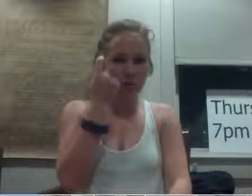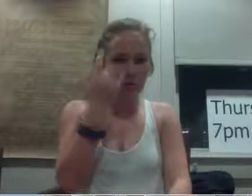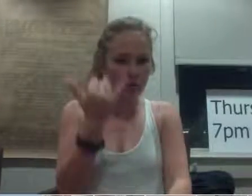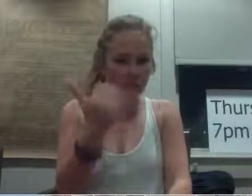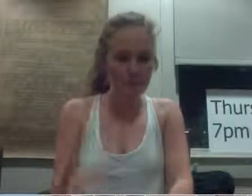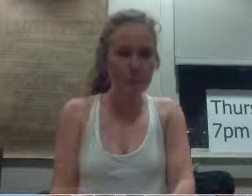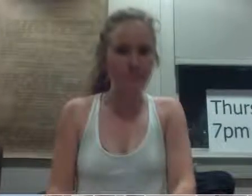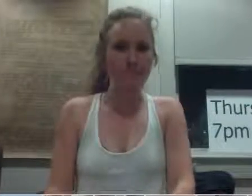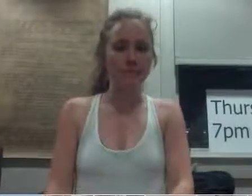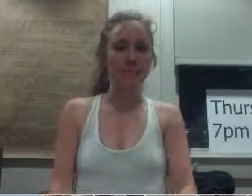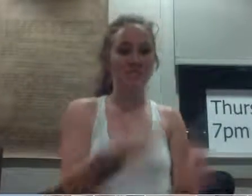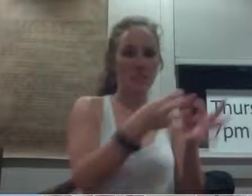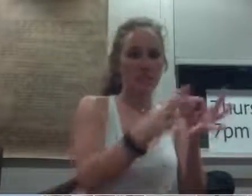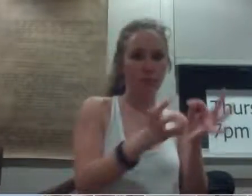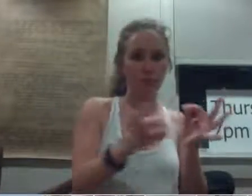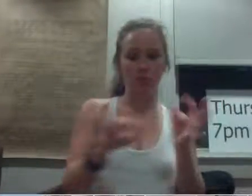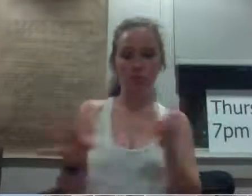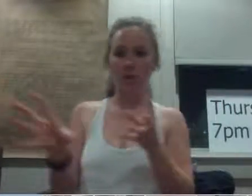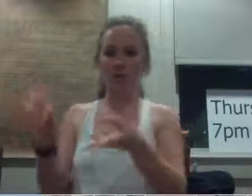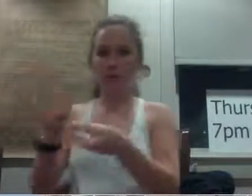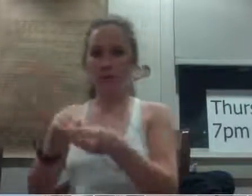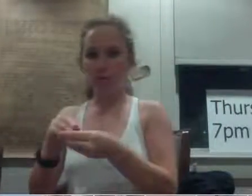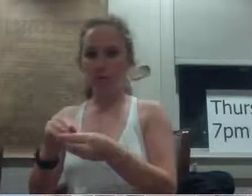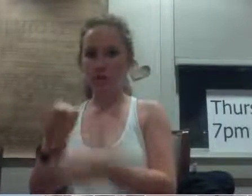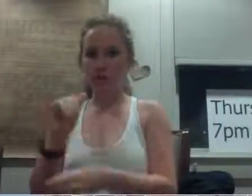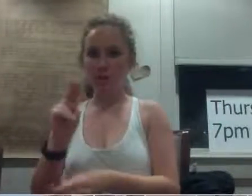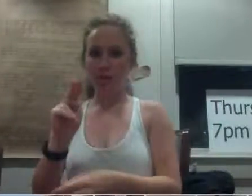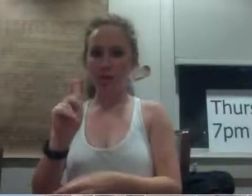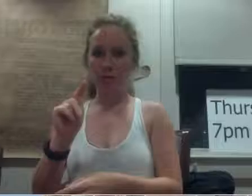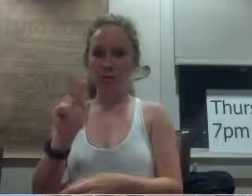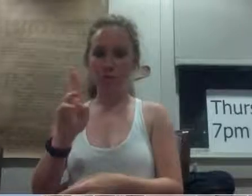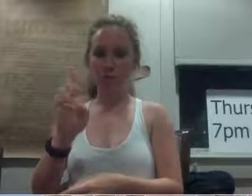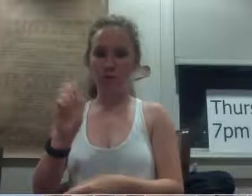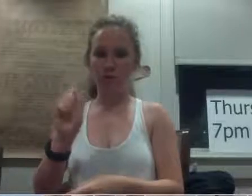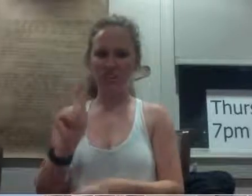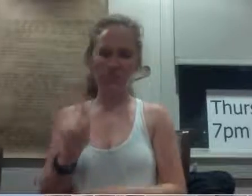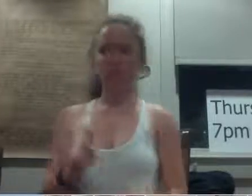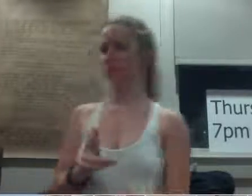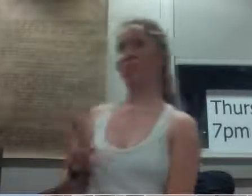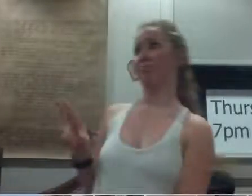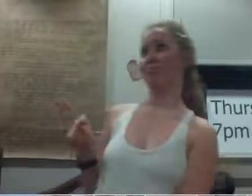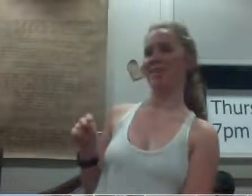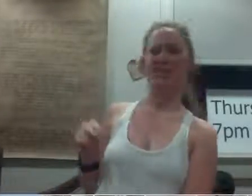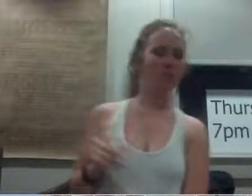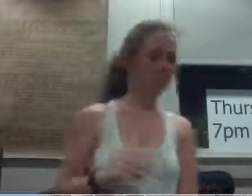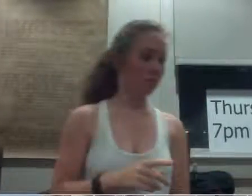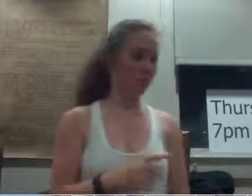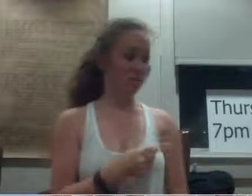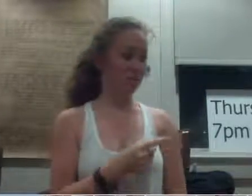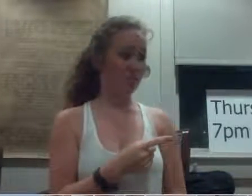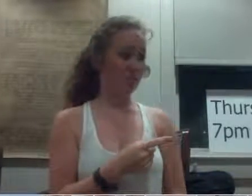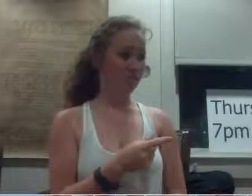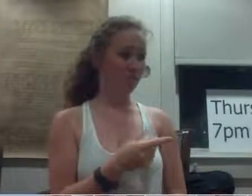$112.67. You understand now? Simple versus compound interest? No, not really.